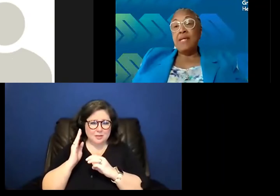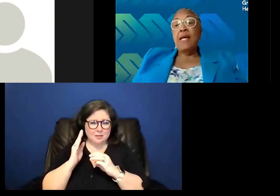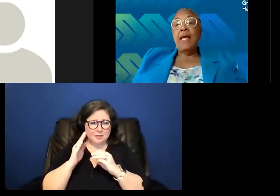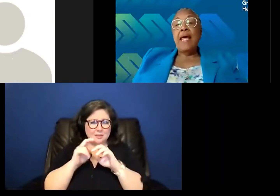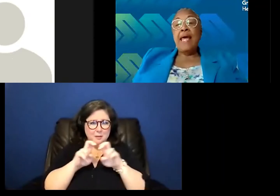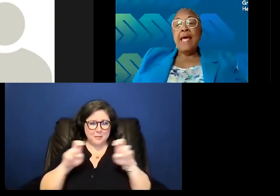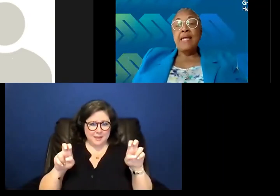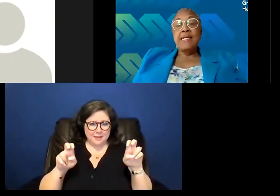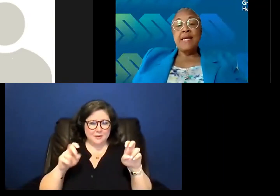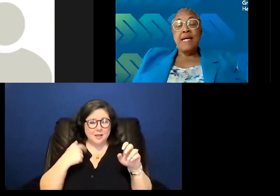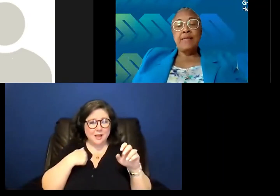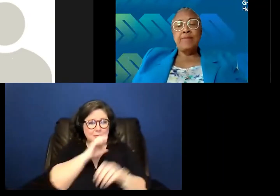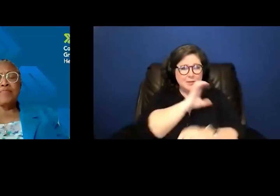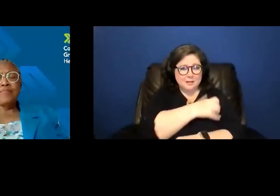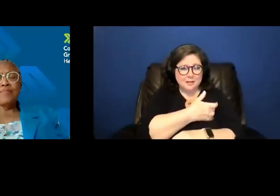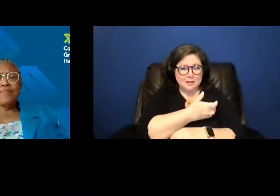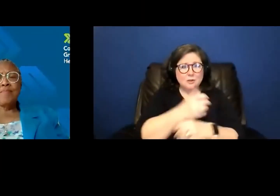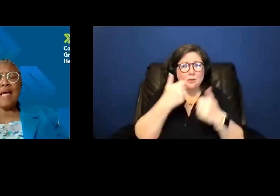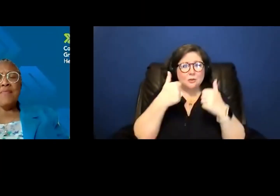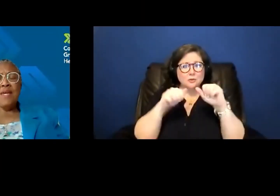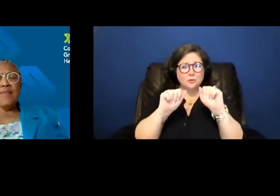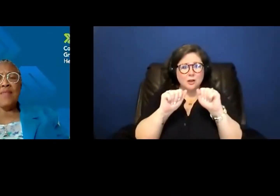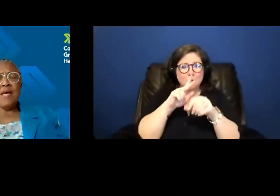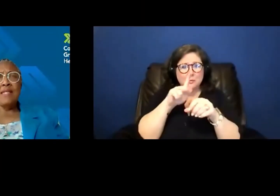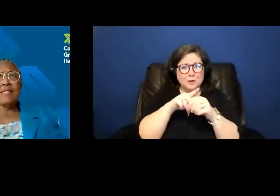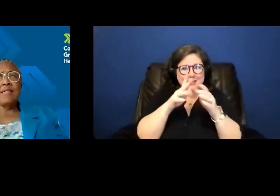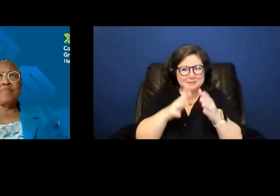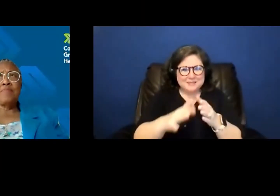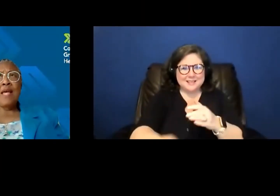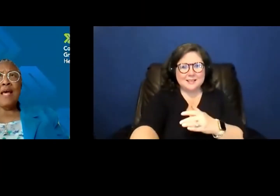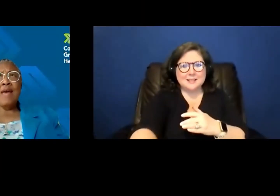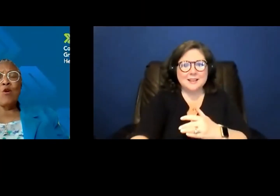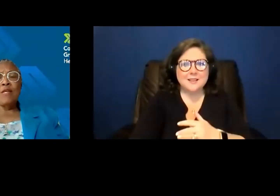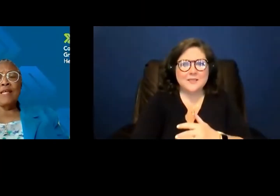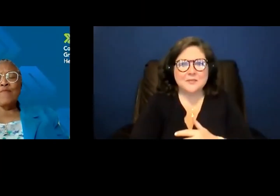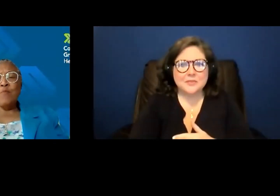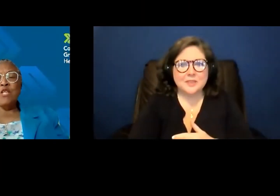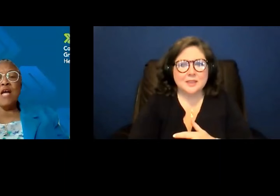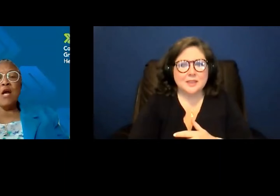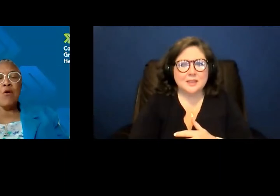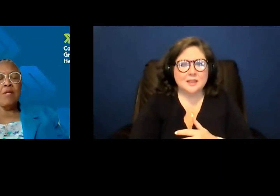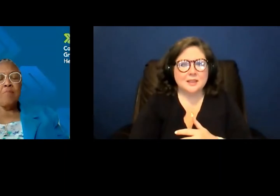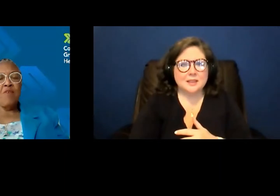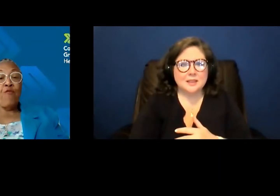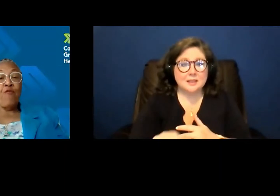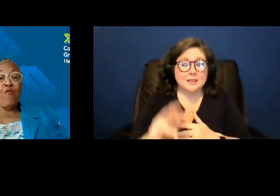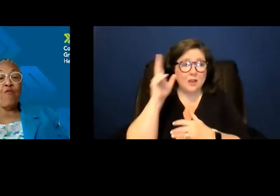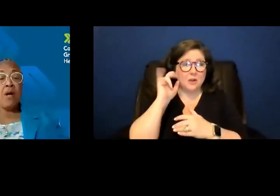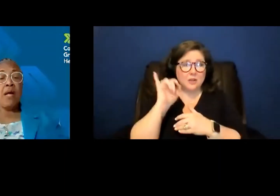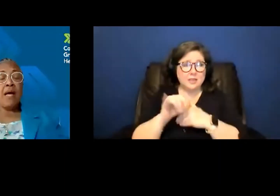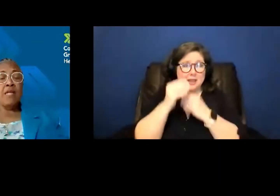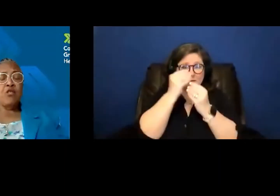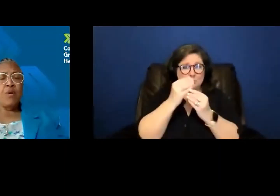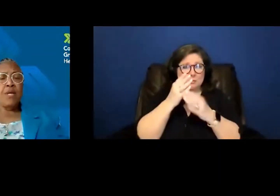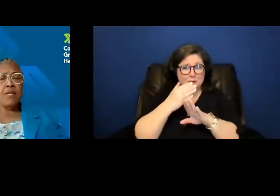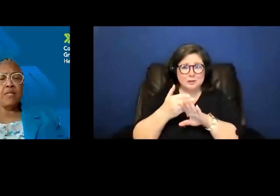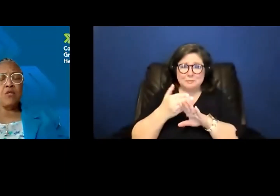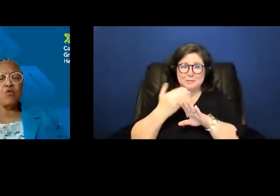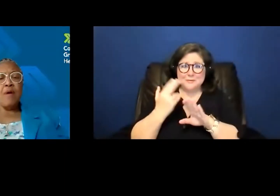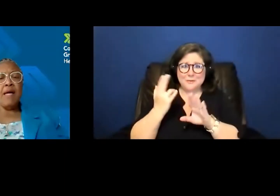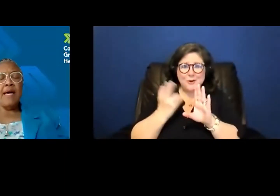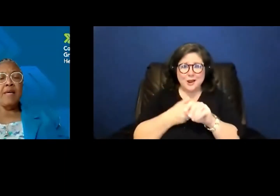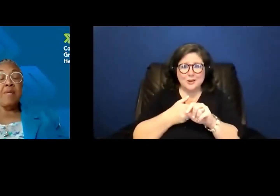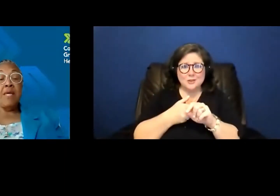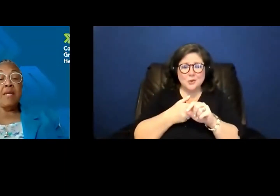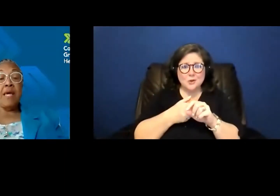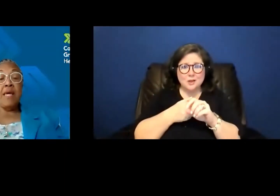participant. And I think that having all of that information, I heard it before I joined the clinical trial.